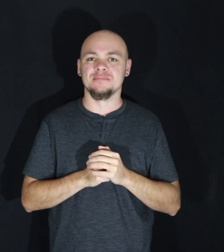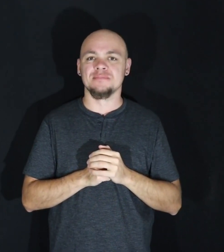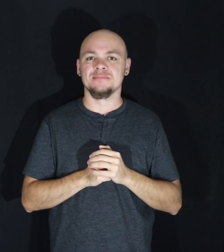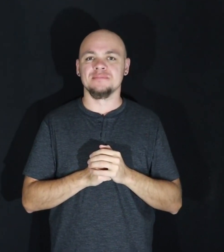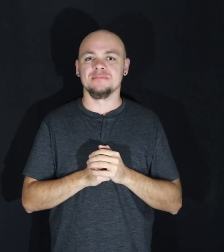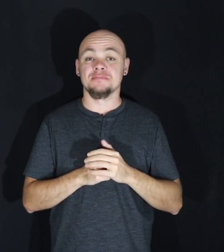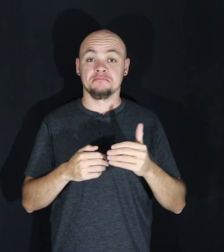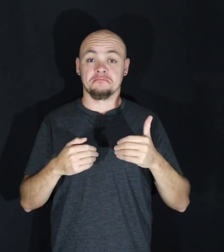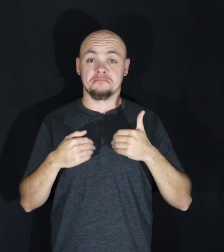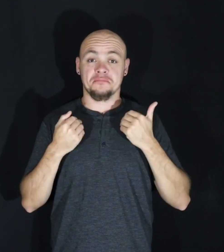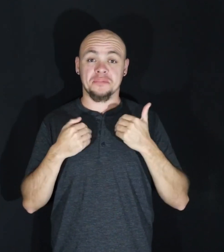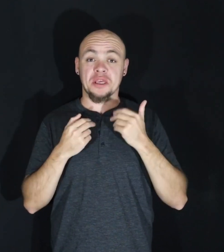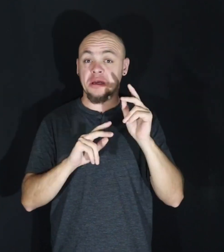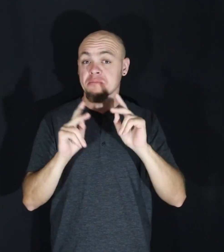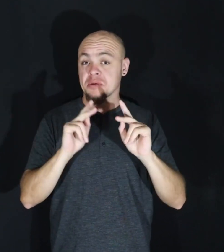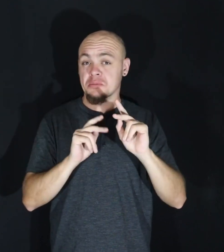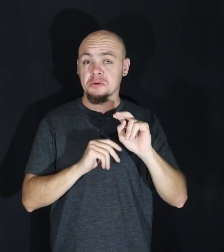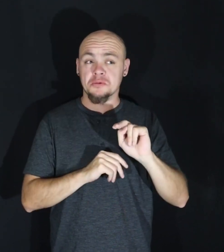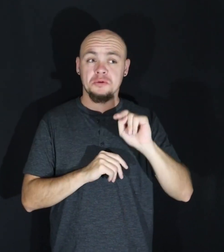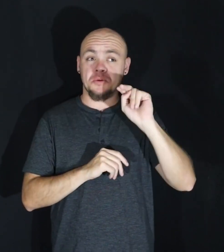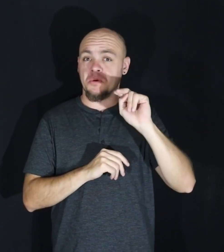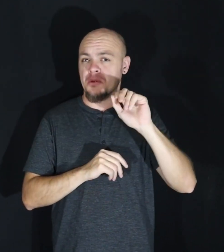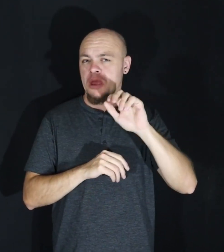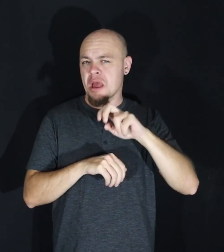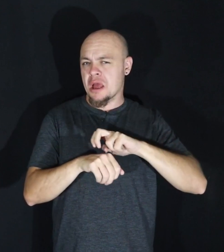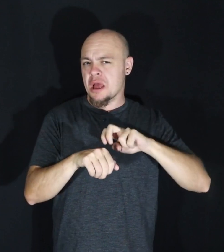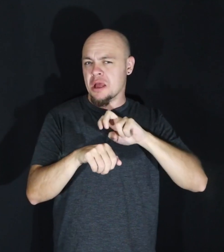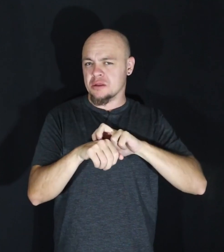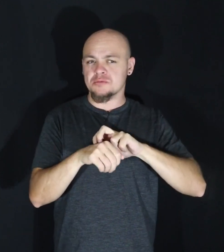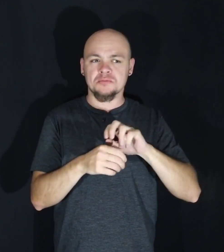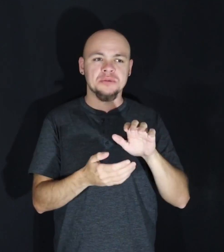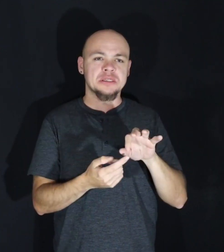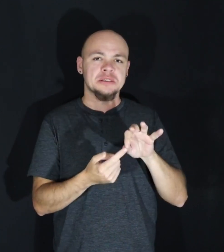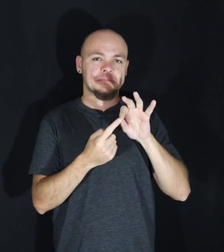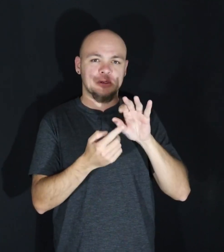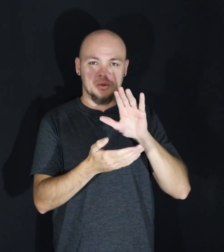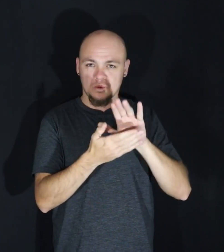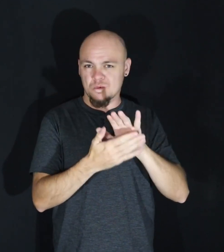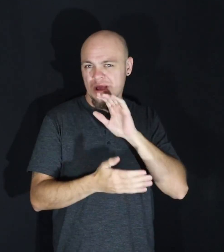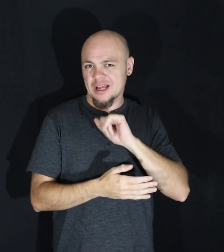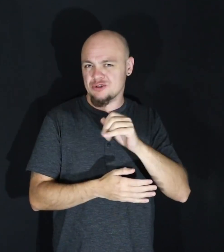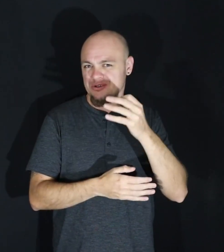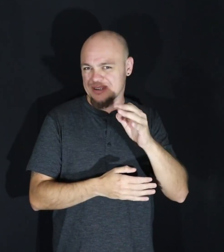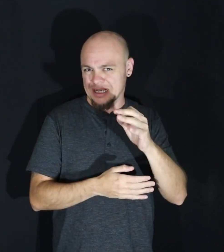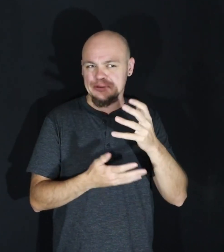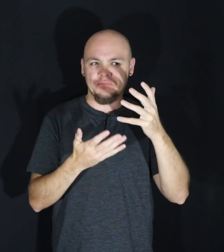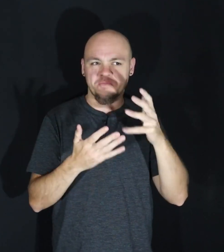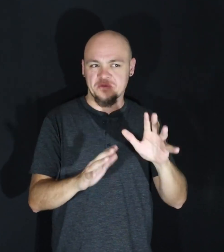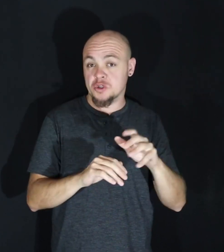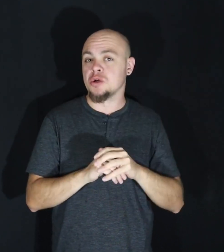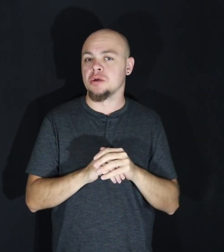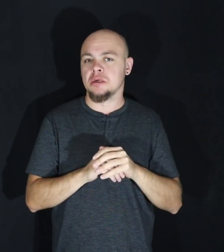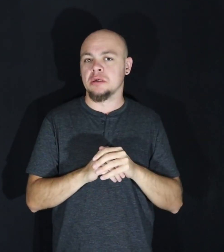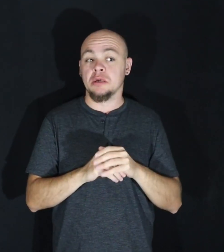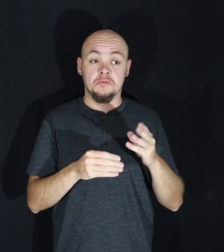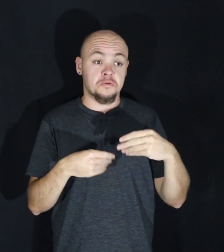When young people in Northern Ireland leave special school at 19, the provision is often